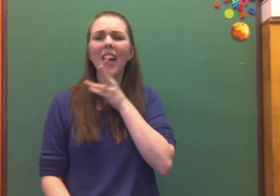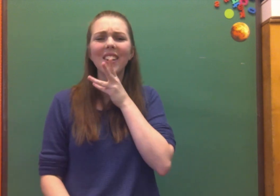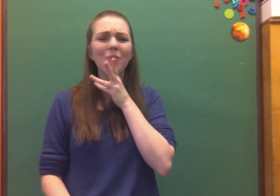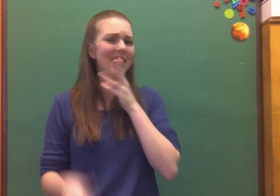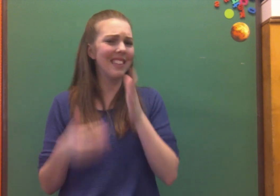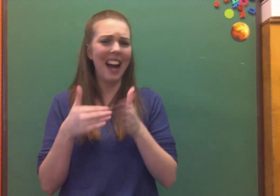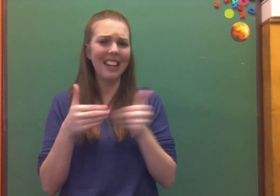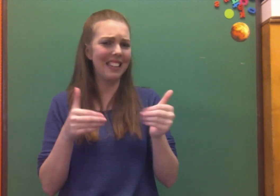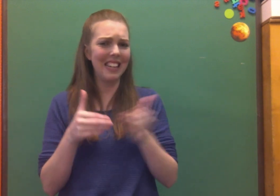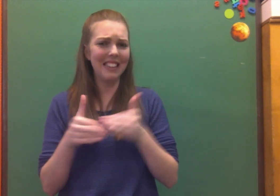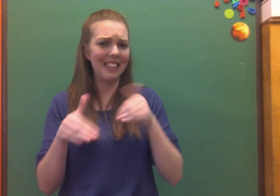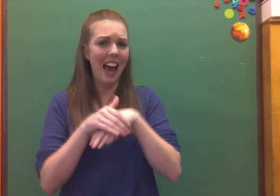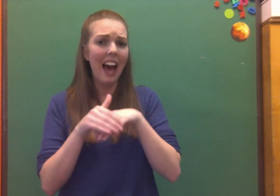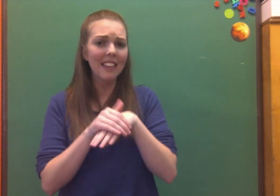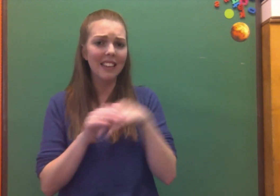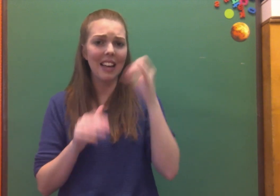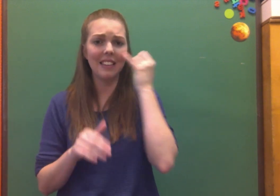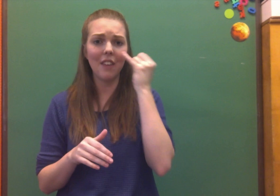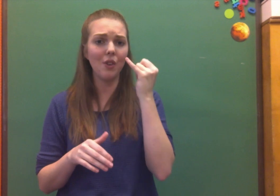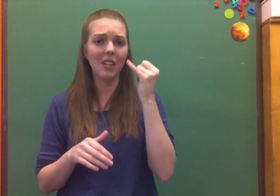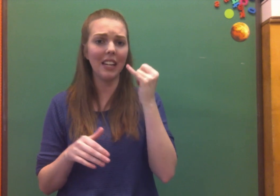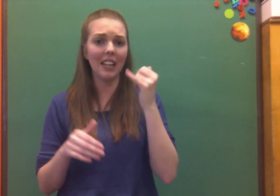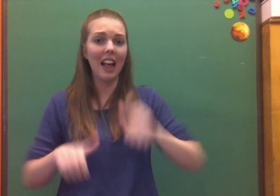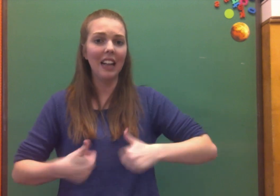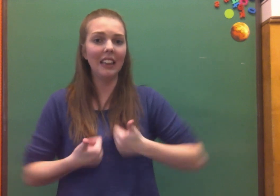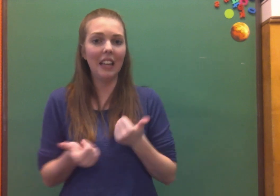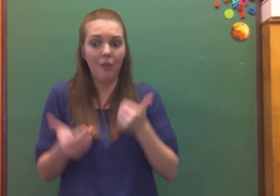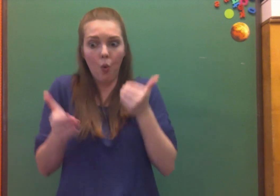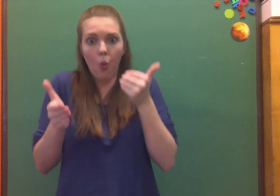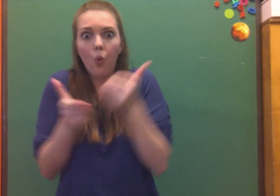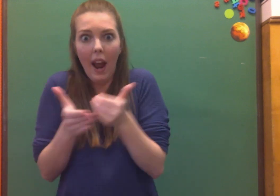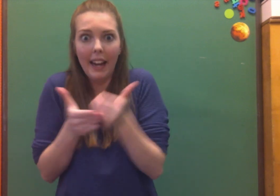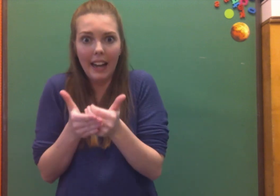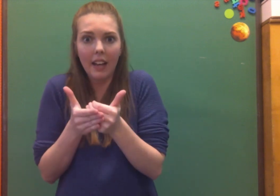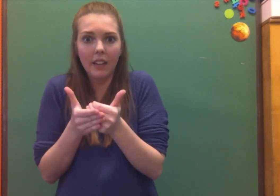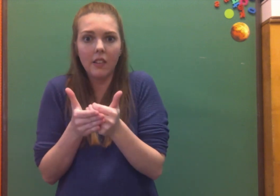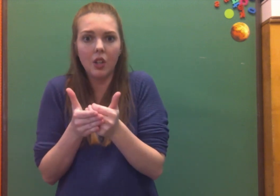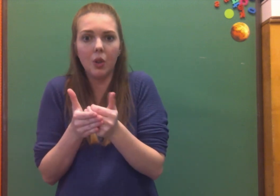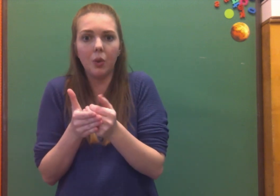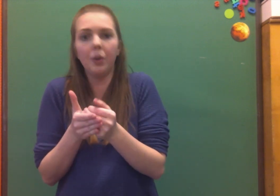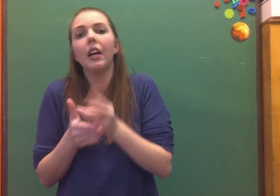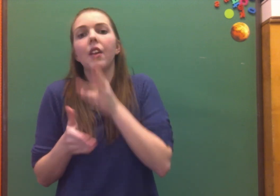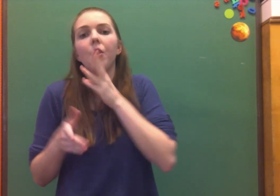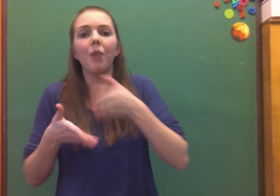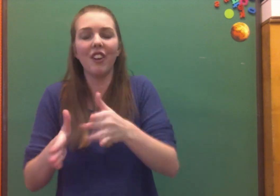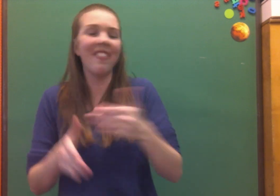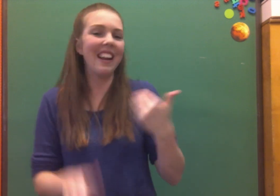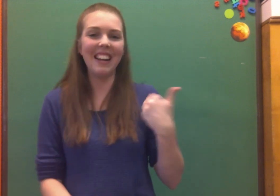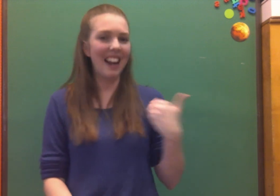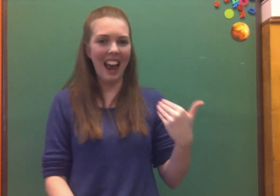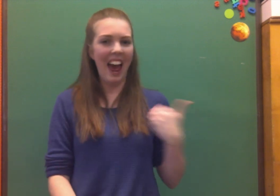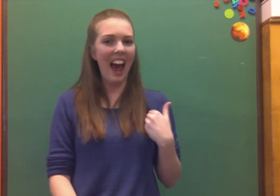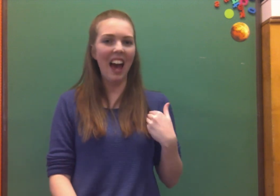Water was not as easy to access if you didn't live right next to the river. They didn't